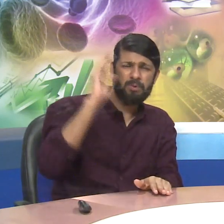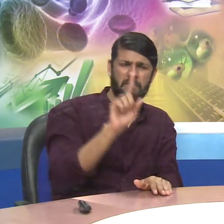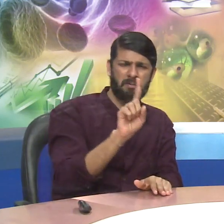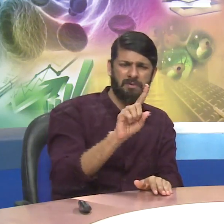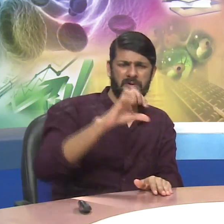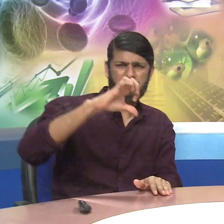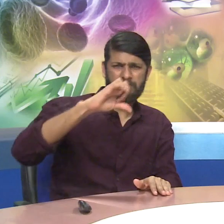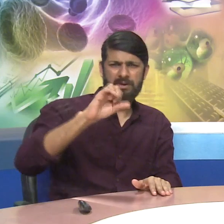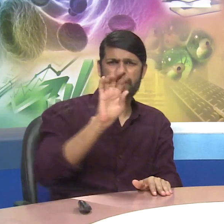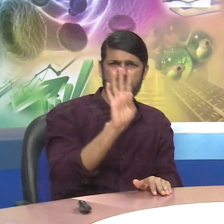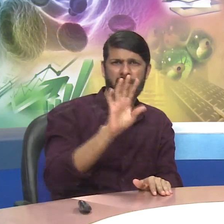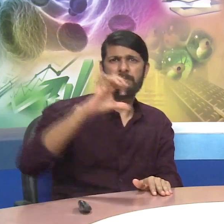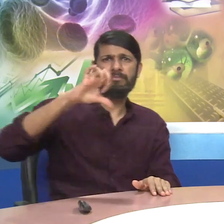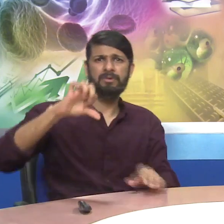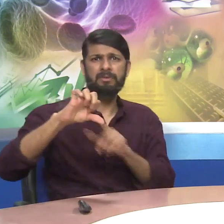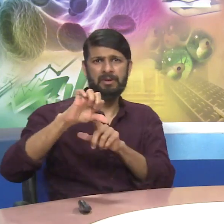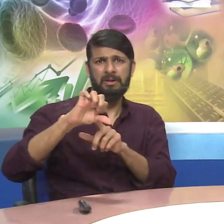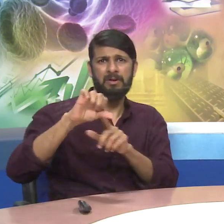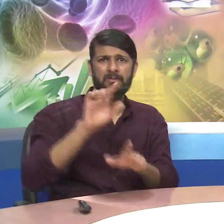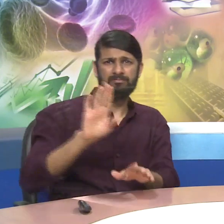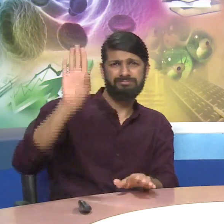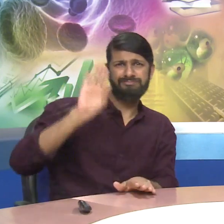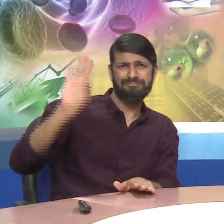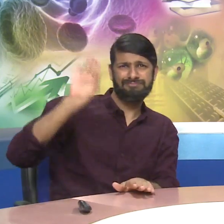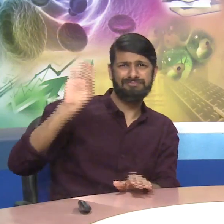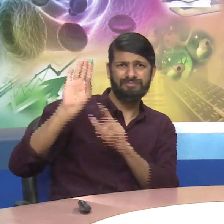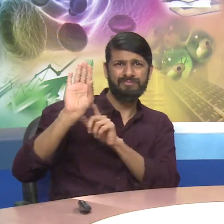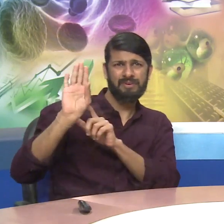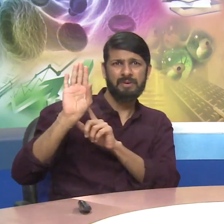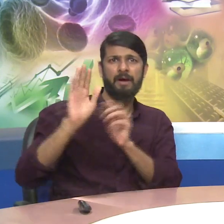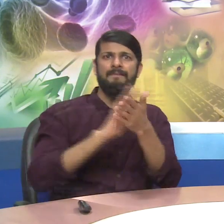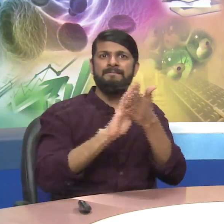the Assembly completed its task by November 26,